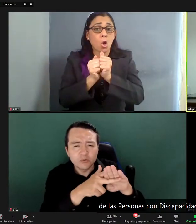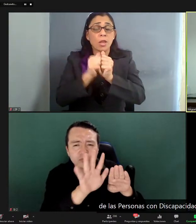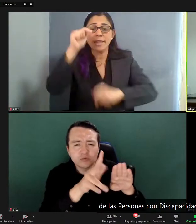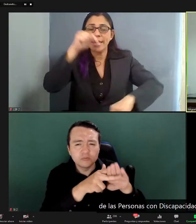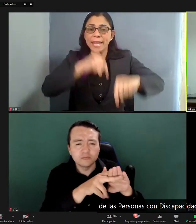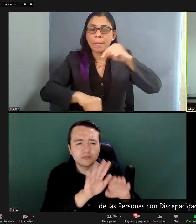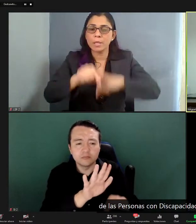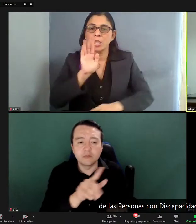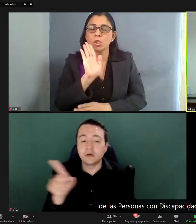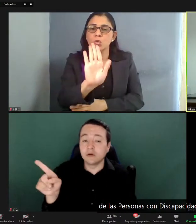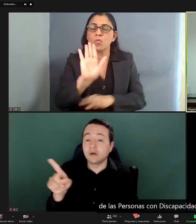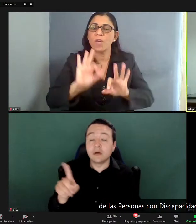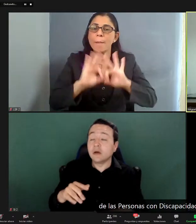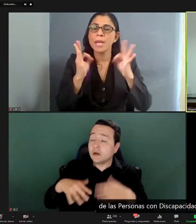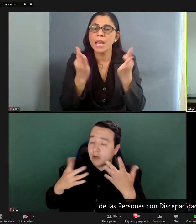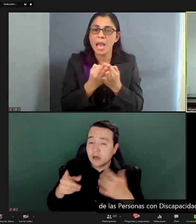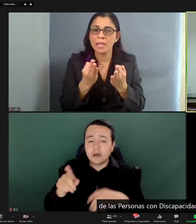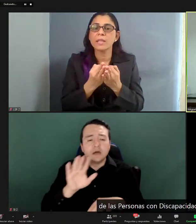is